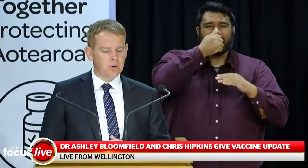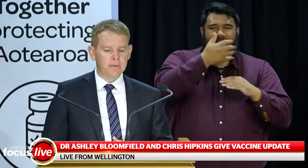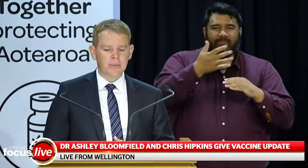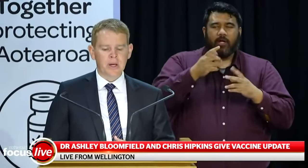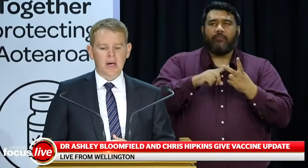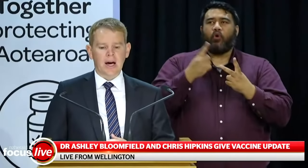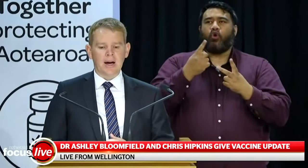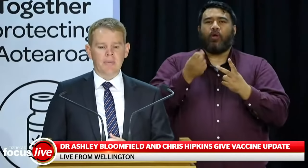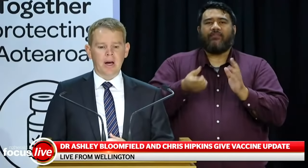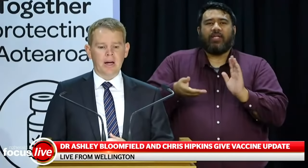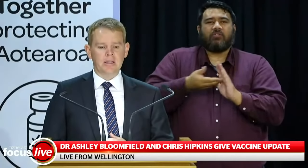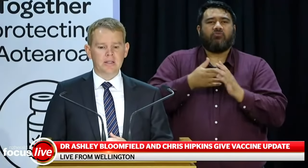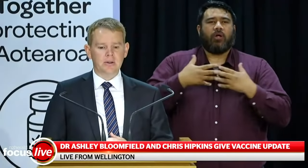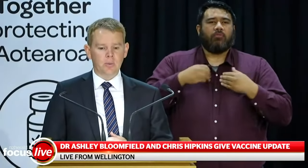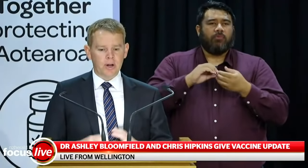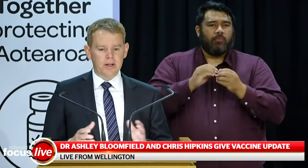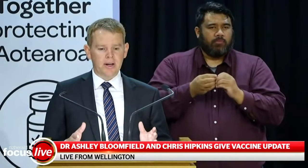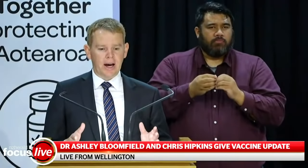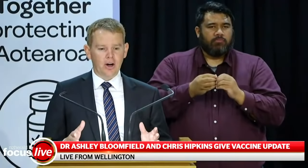and so on.